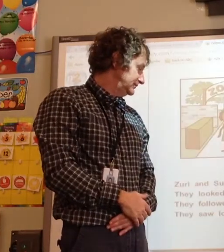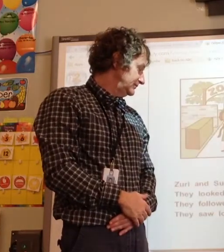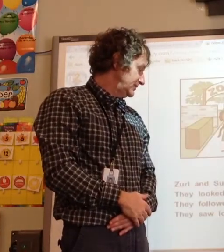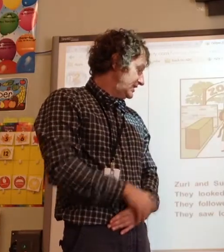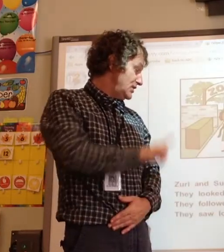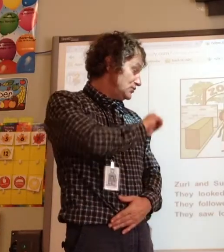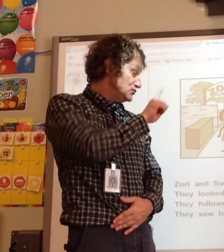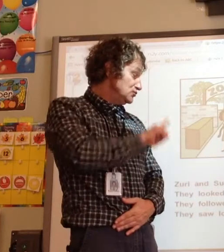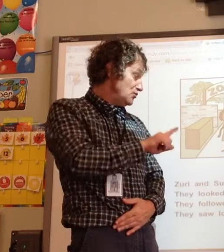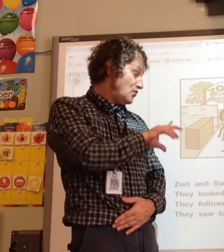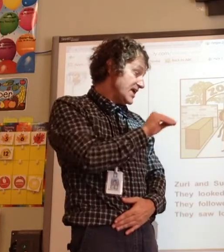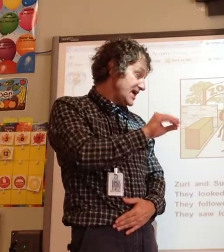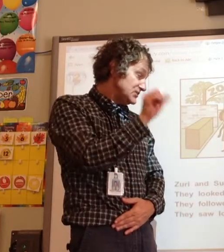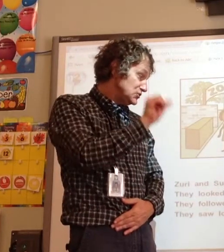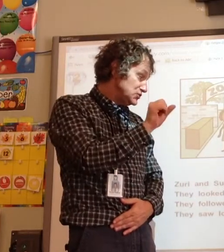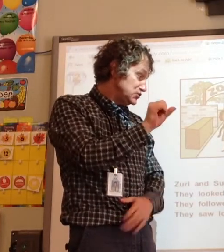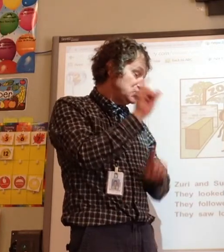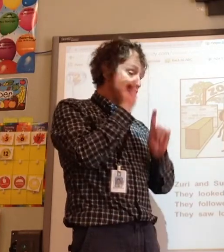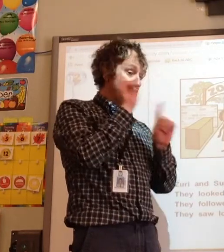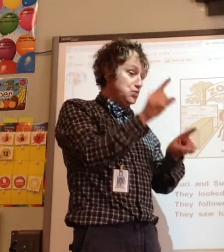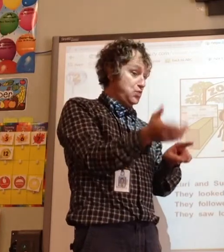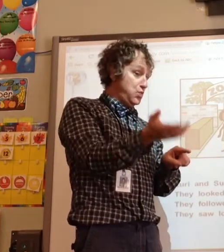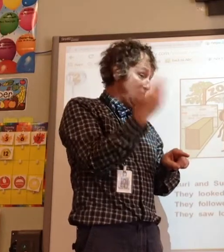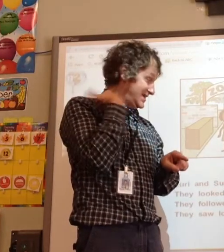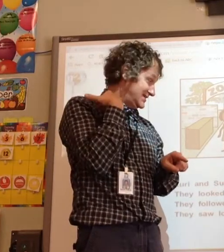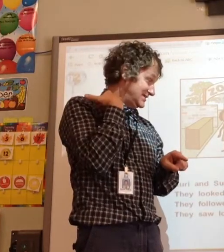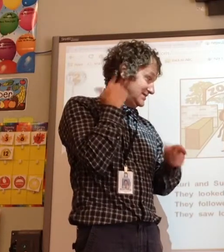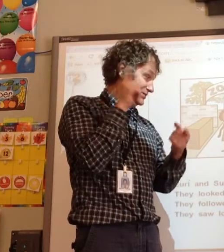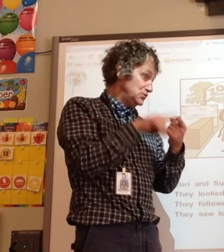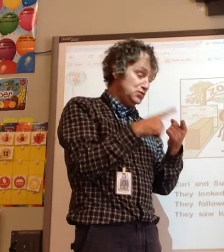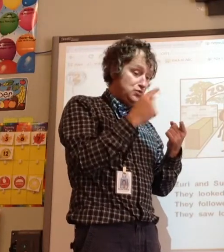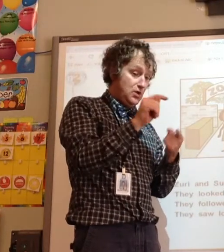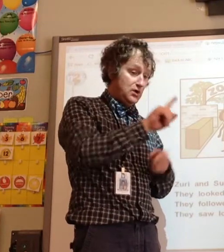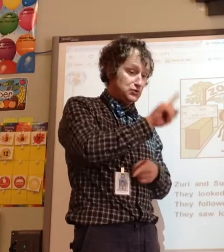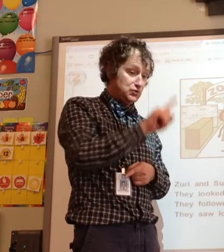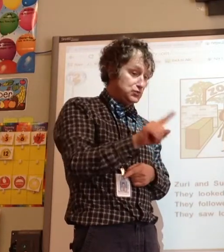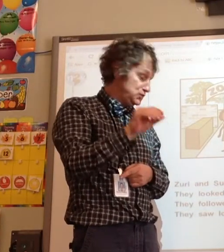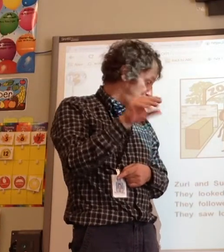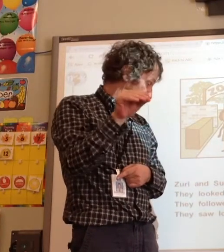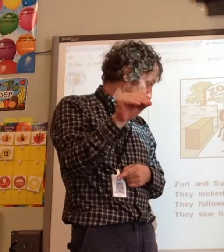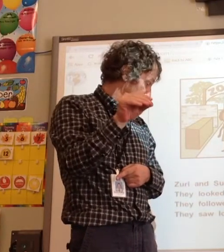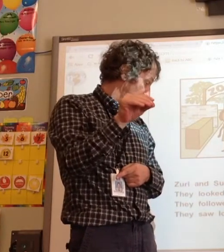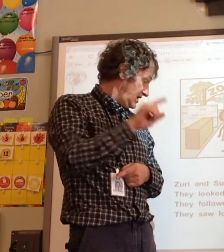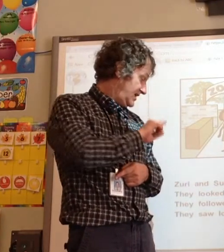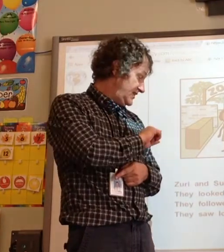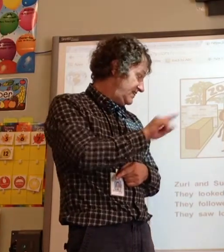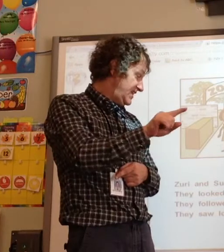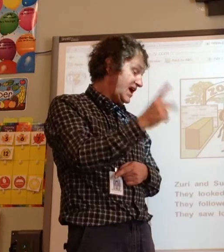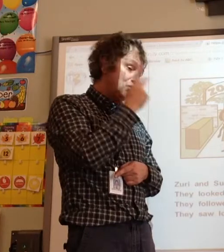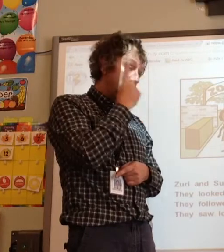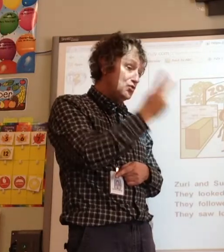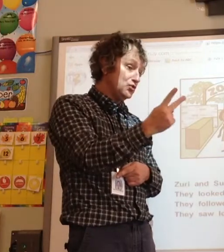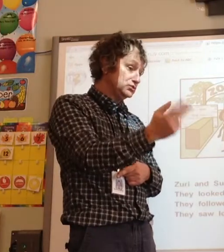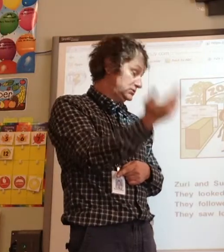Zuri and Sue went to the zoo. They looked